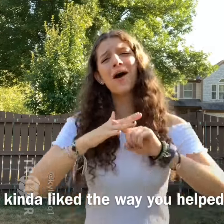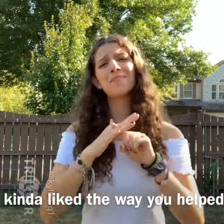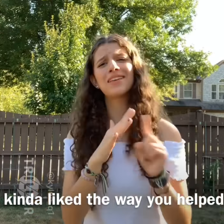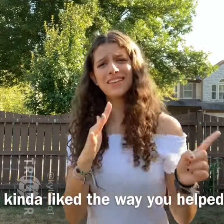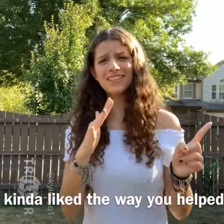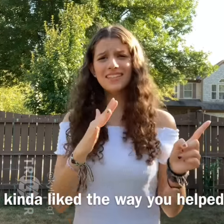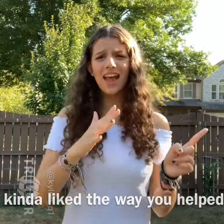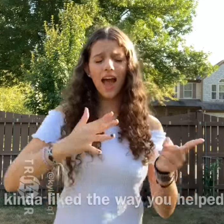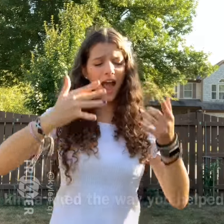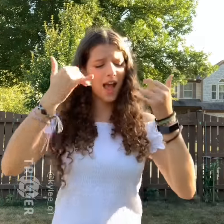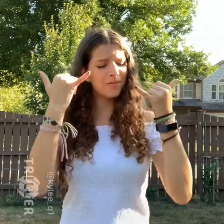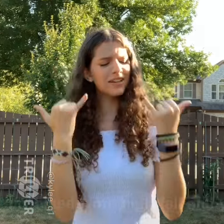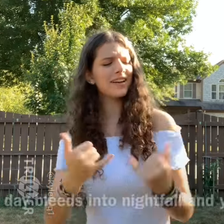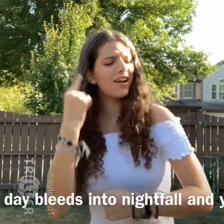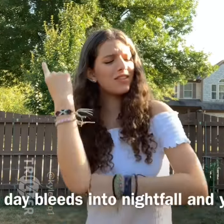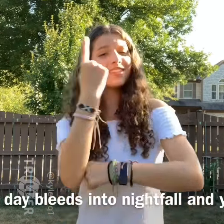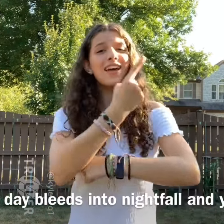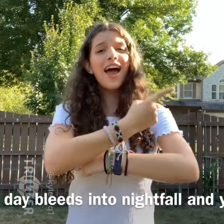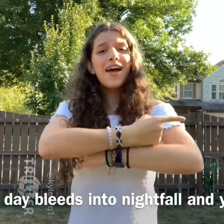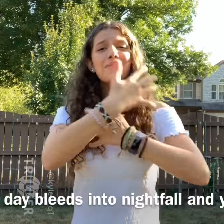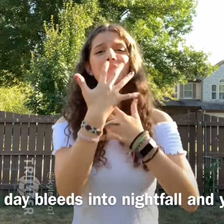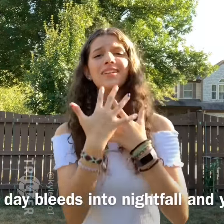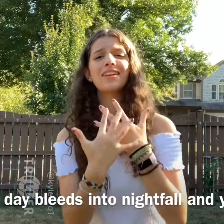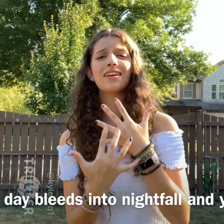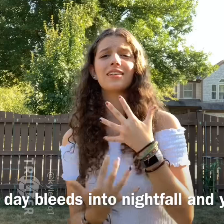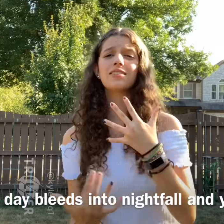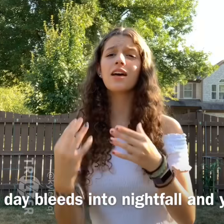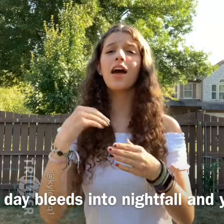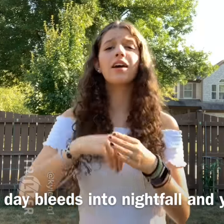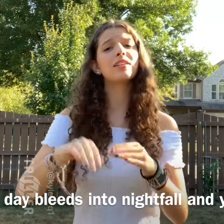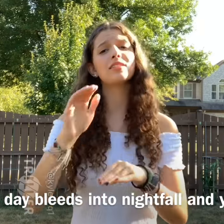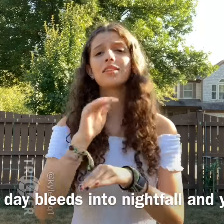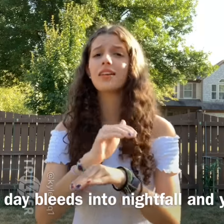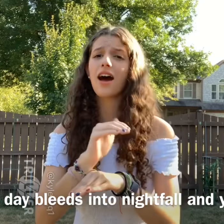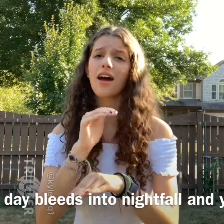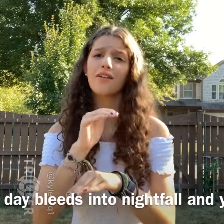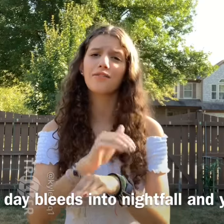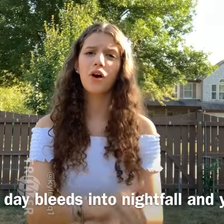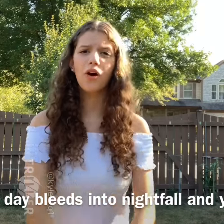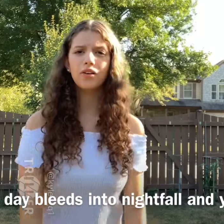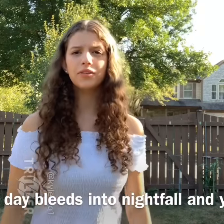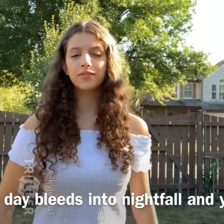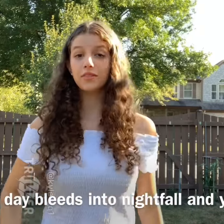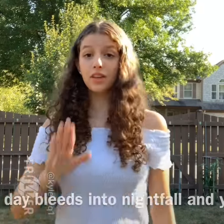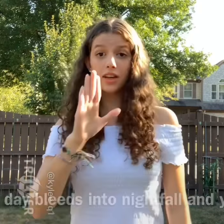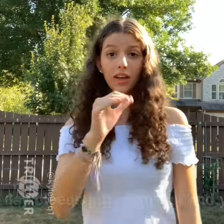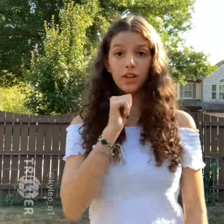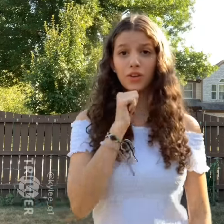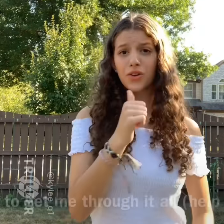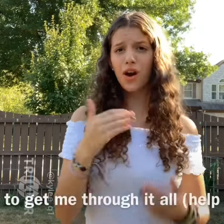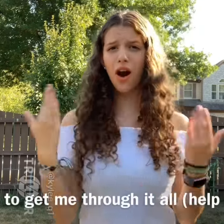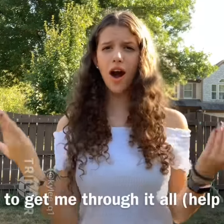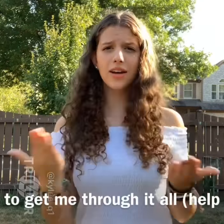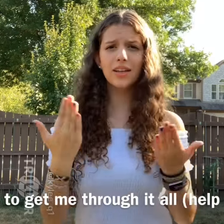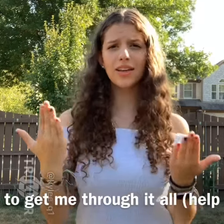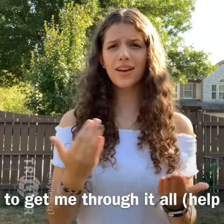helped me escape And all the day bleeds into nightfall And you're not here